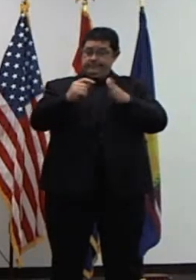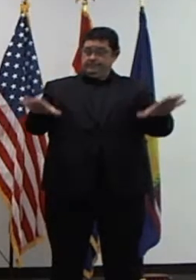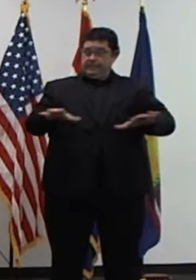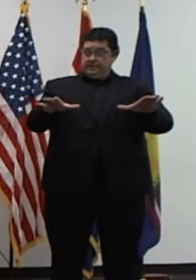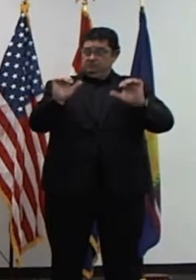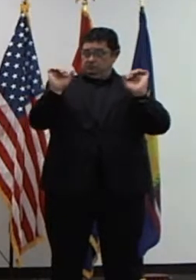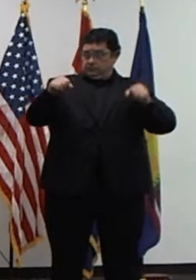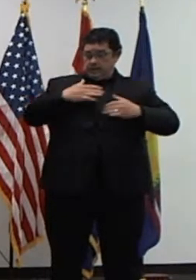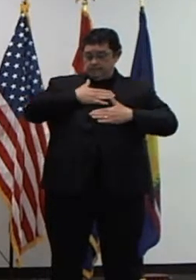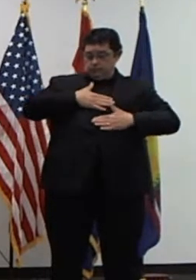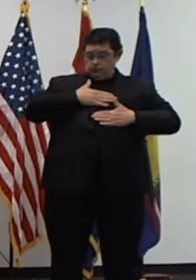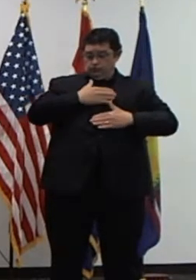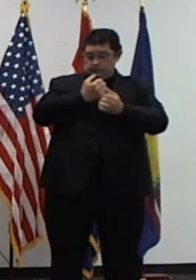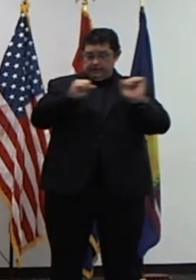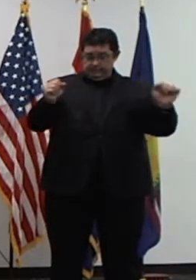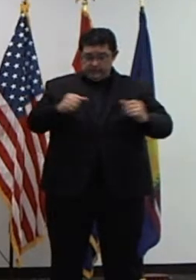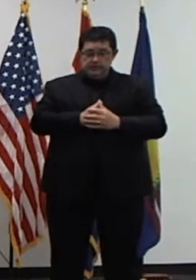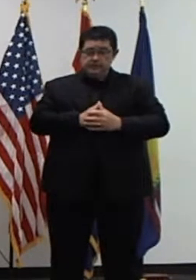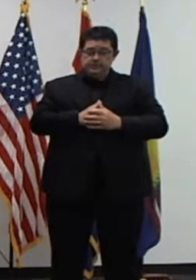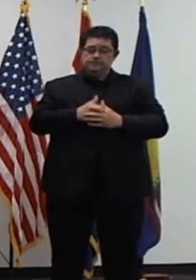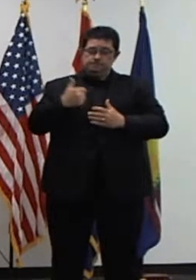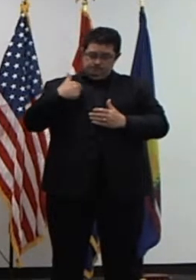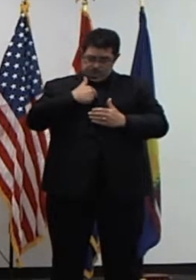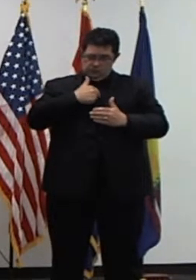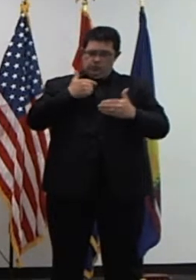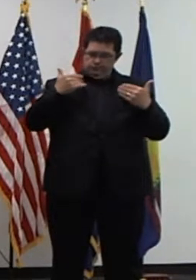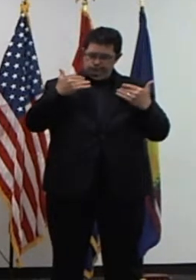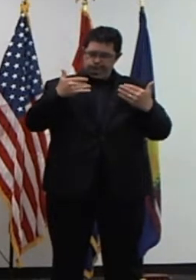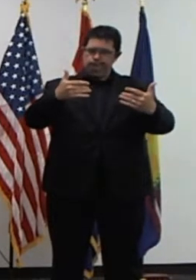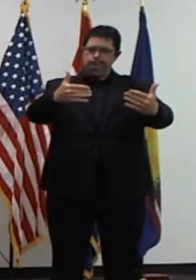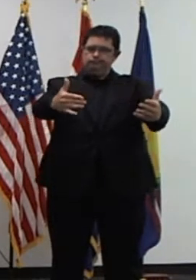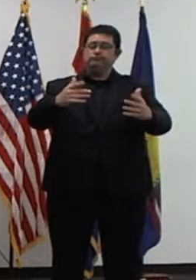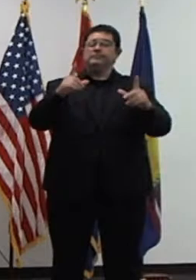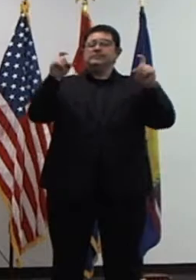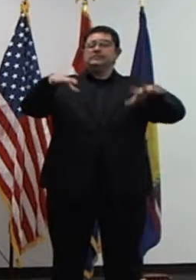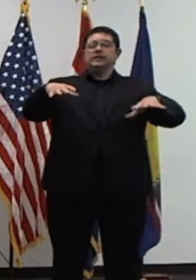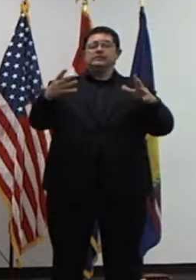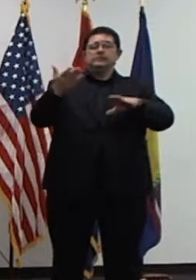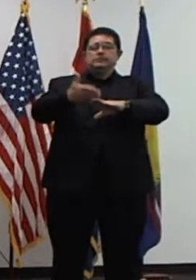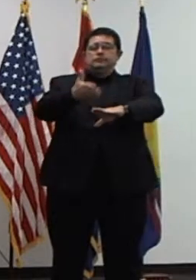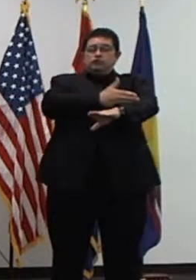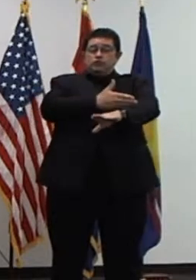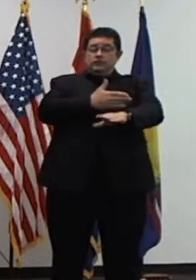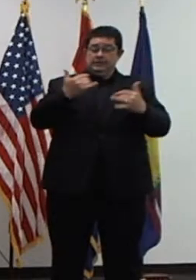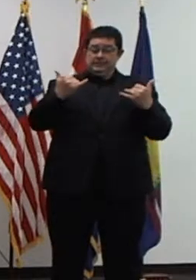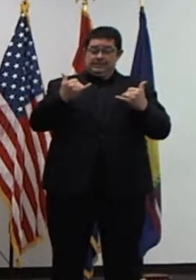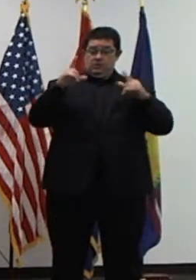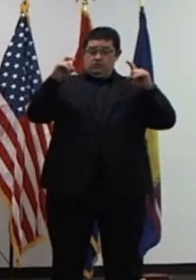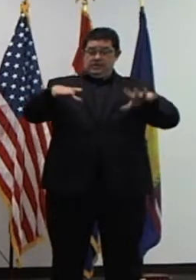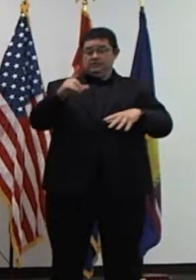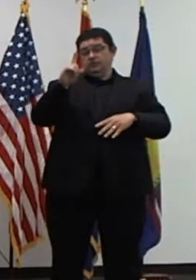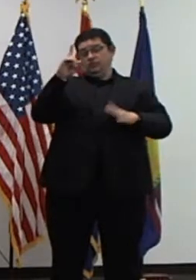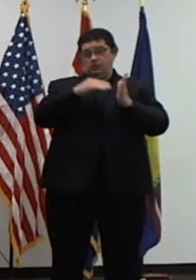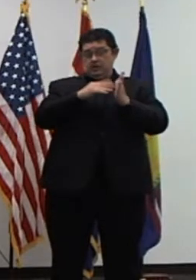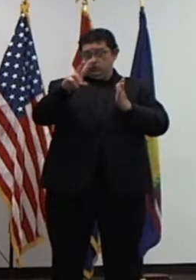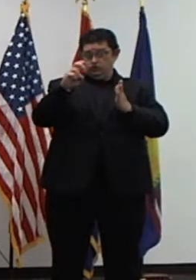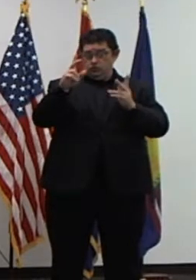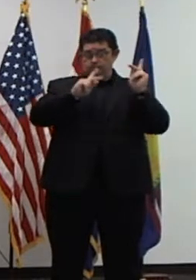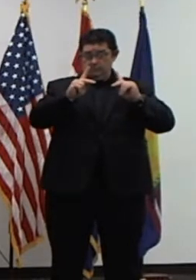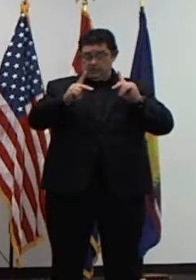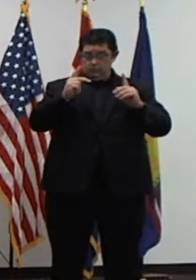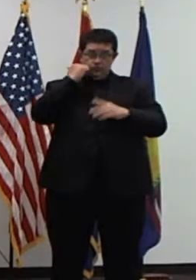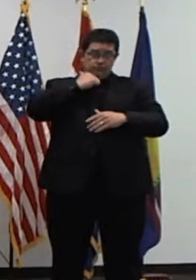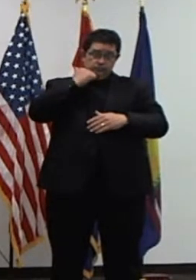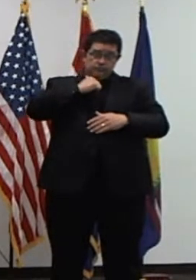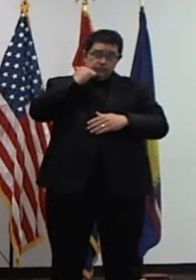summer, testing capacity continues to improve. We're now testing 1,200 residents per day in St. Louis County, and